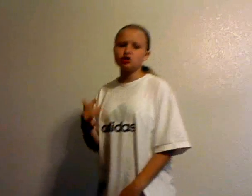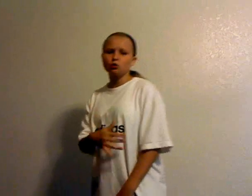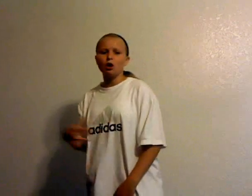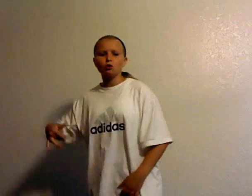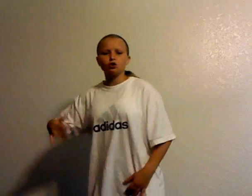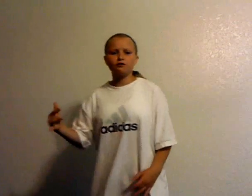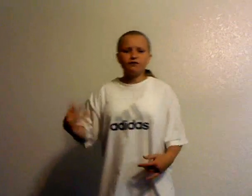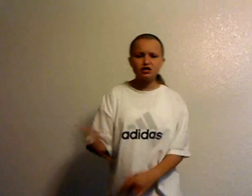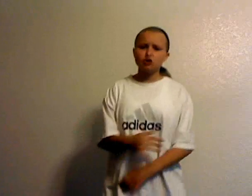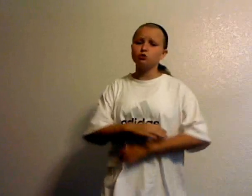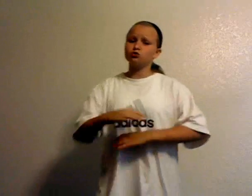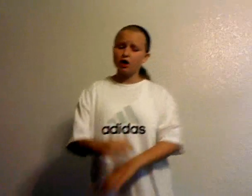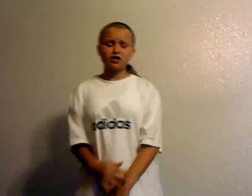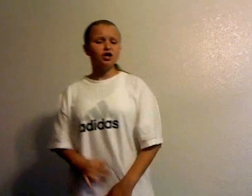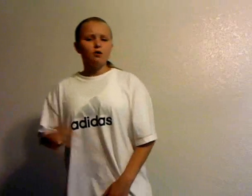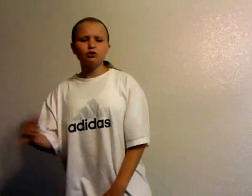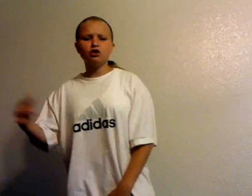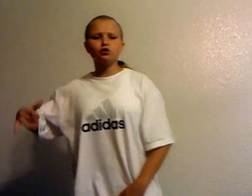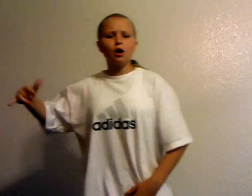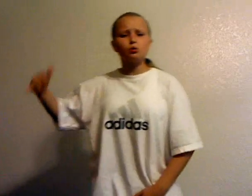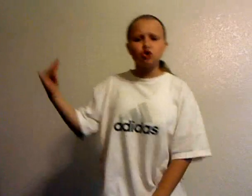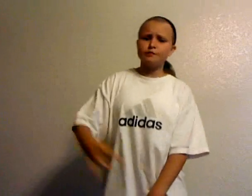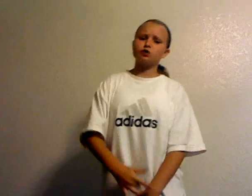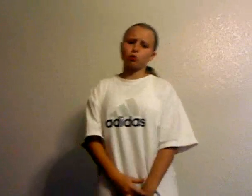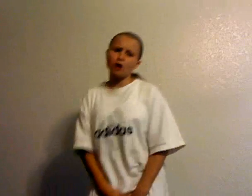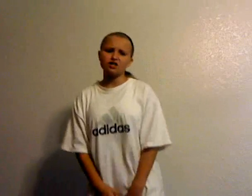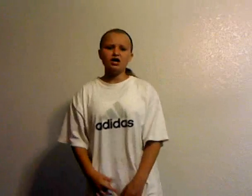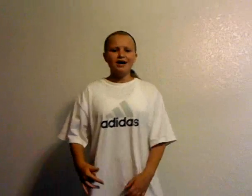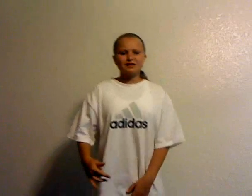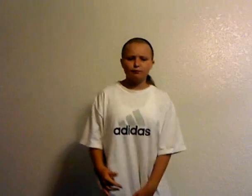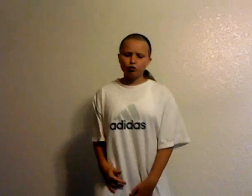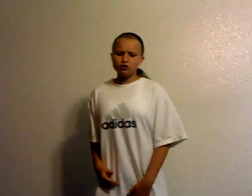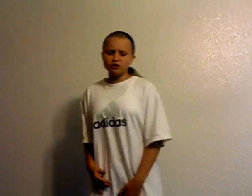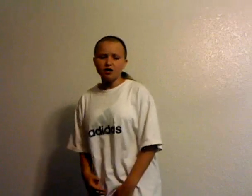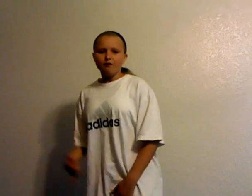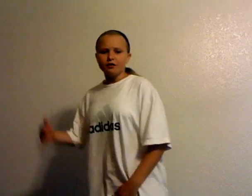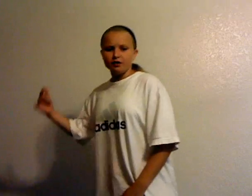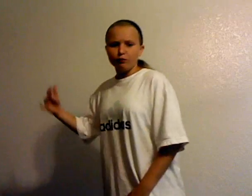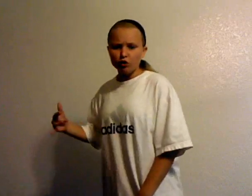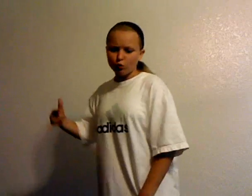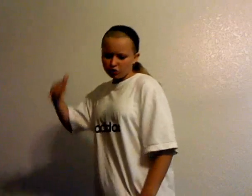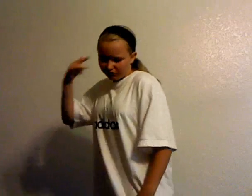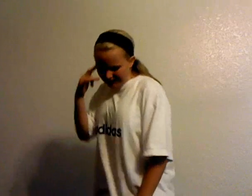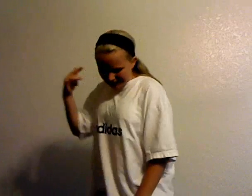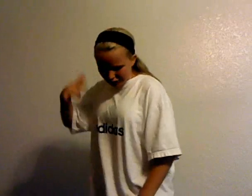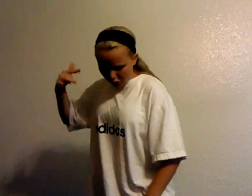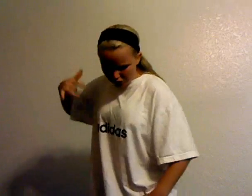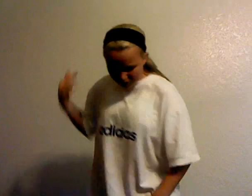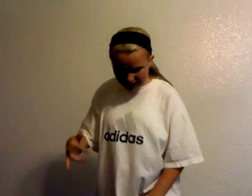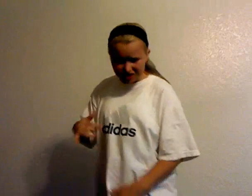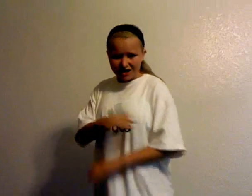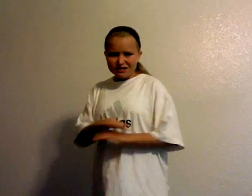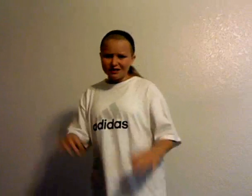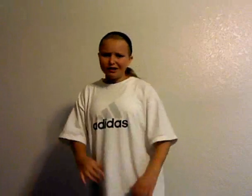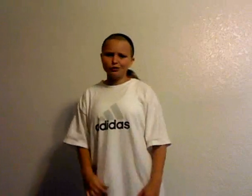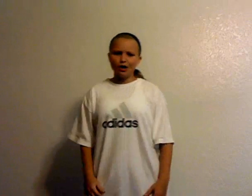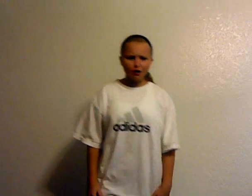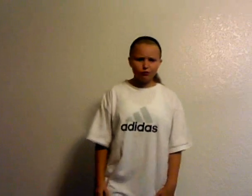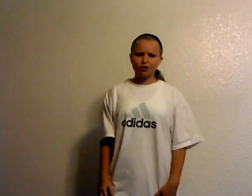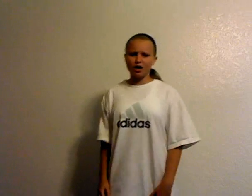Let's show how I do the flesh in my trash, when I need to our dreams to crash. And work in the morning when you fight and kill smash. Saying I don't have no